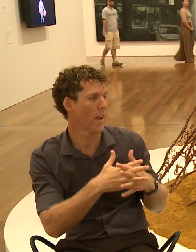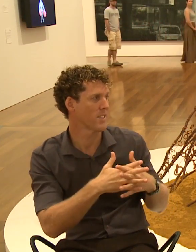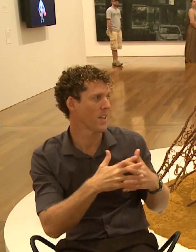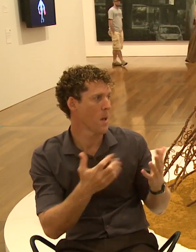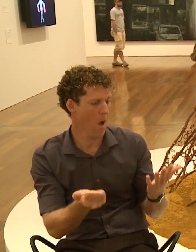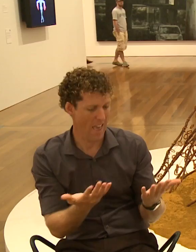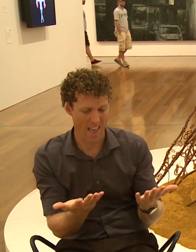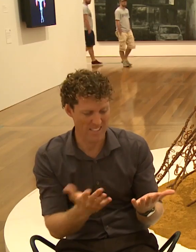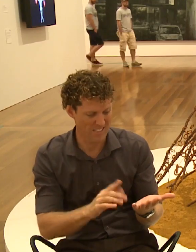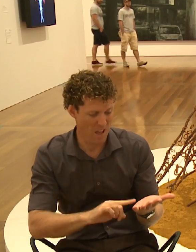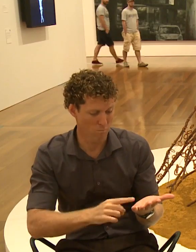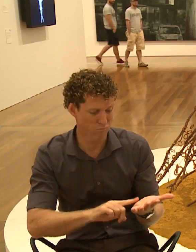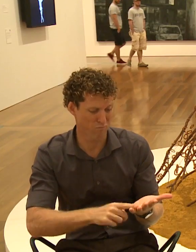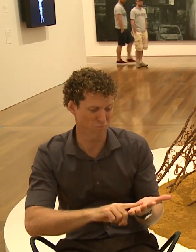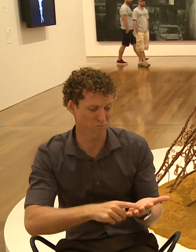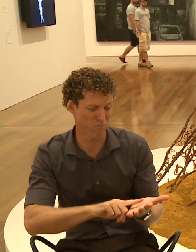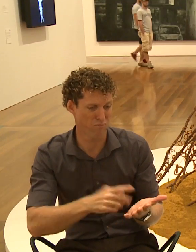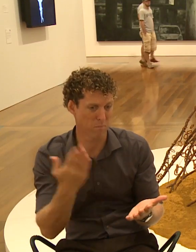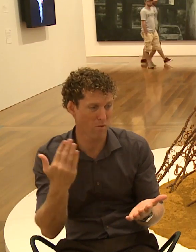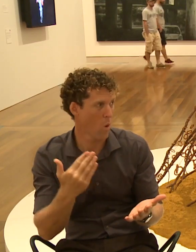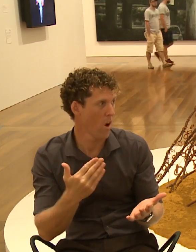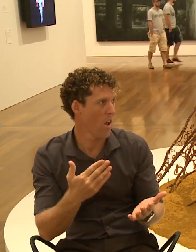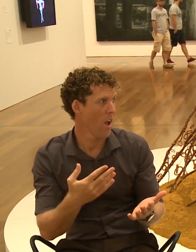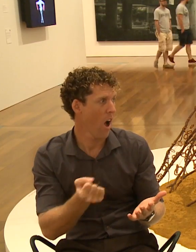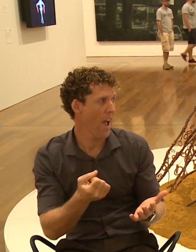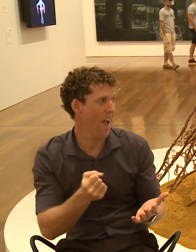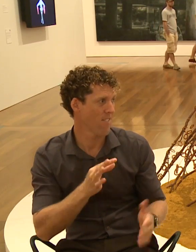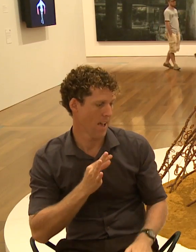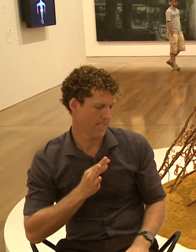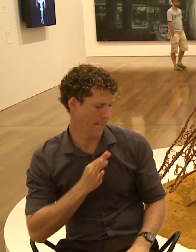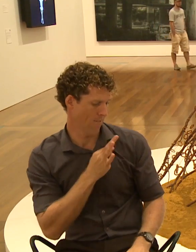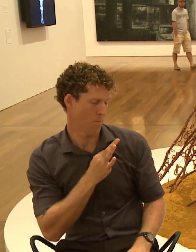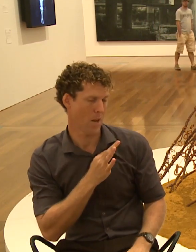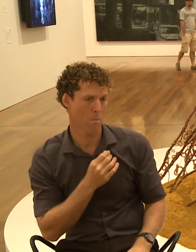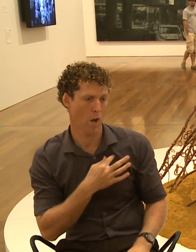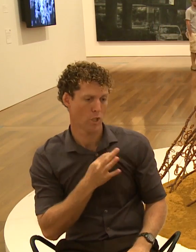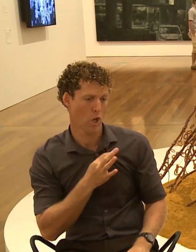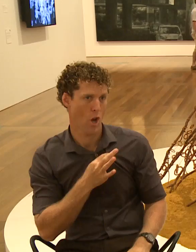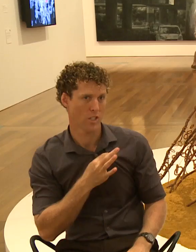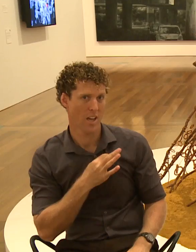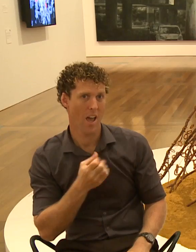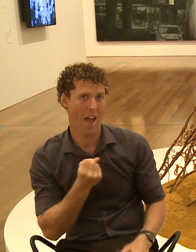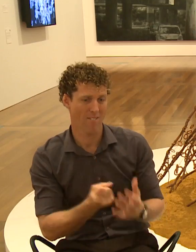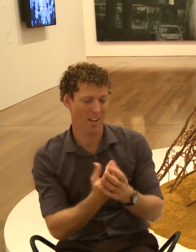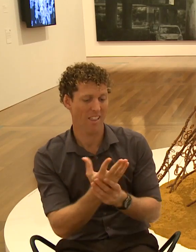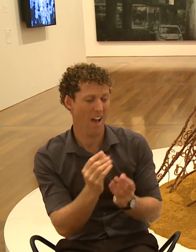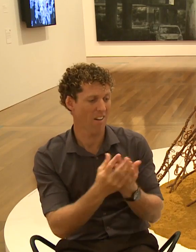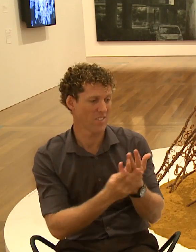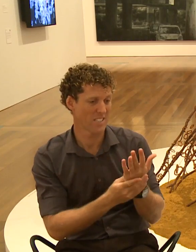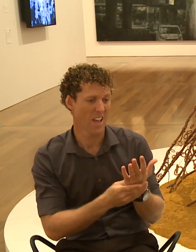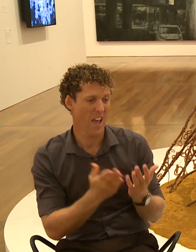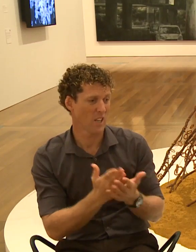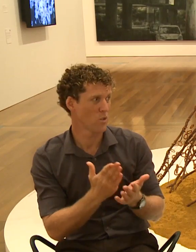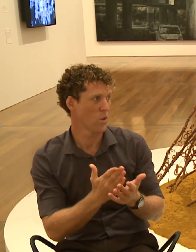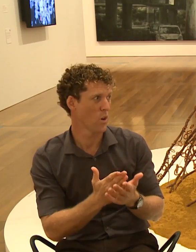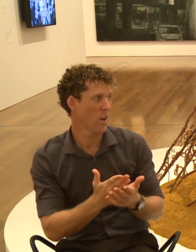hands are recovered. And I wear a safety pin on my shirts that I work with all the time. I have one glove, and it's black from the